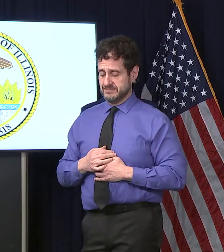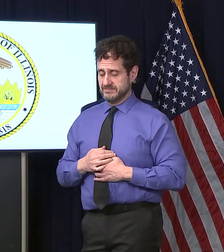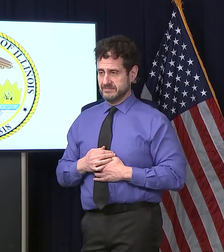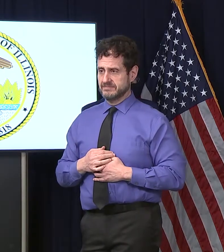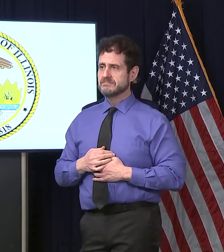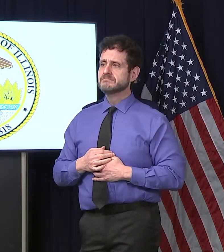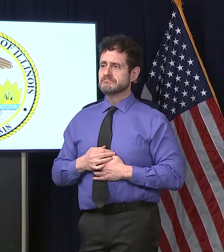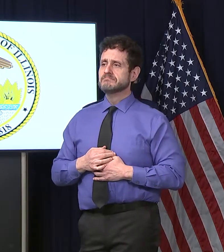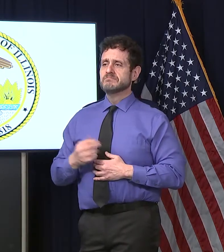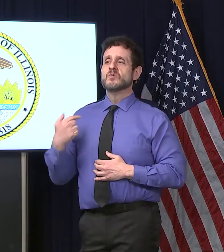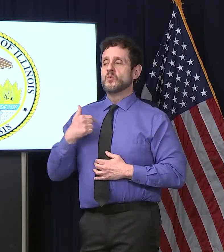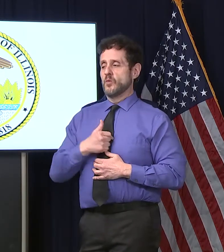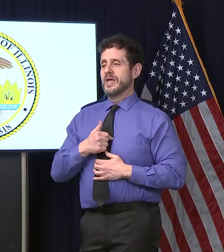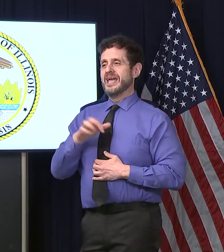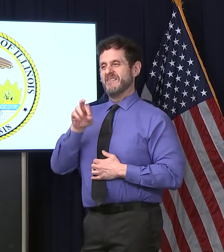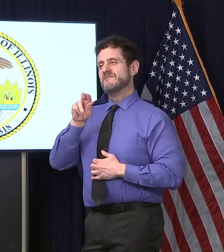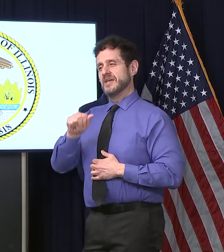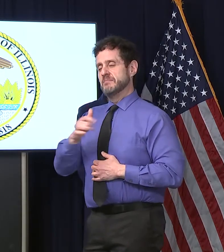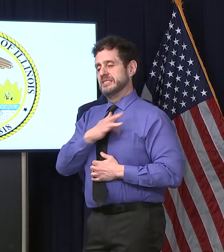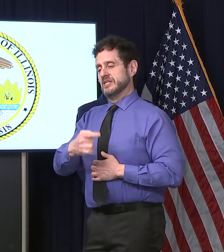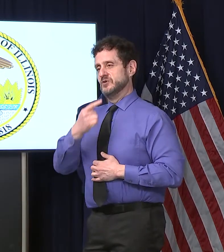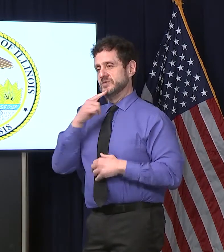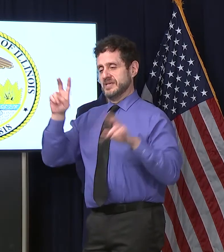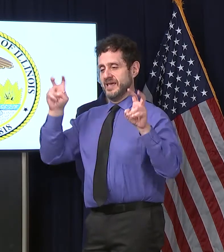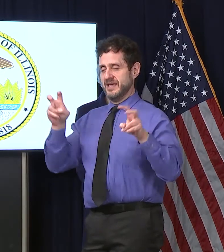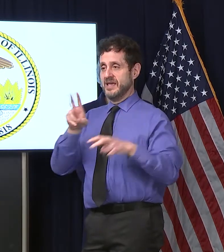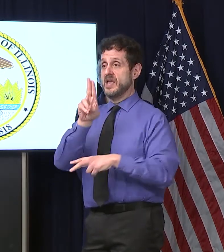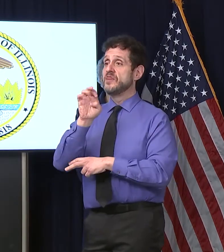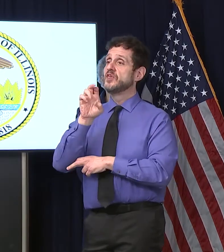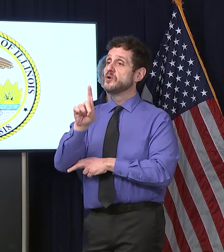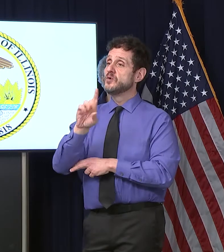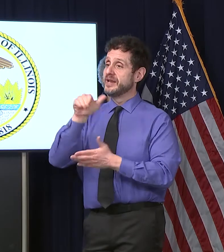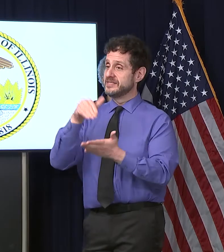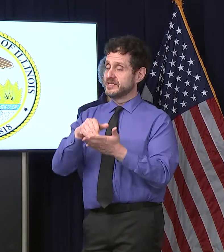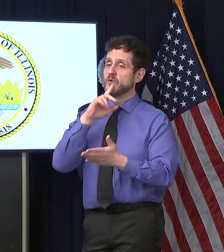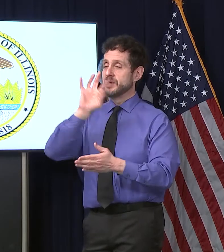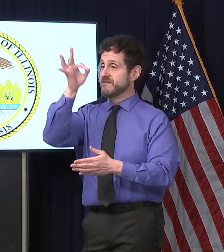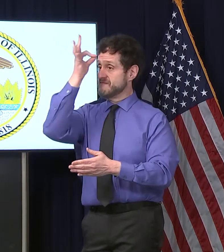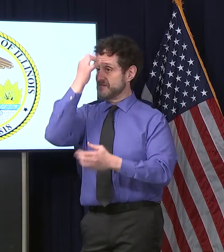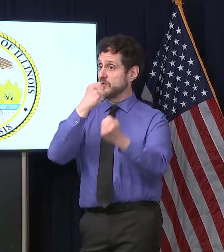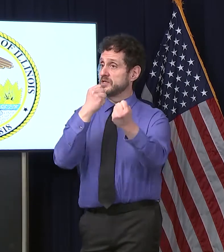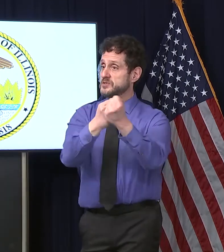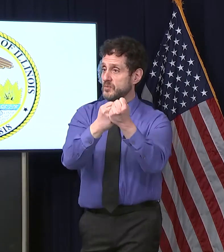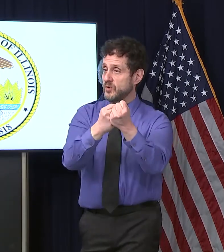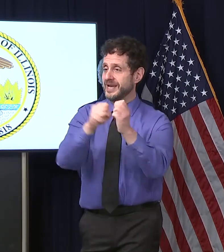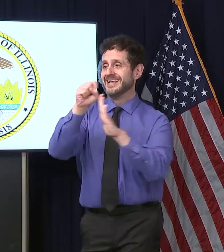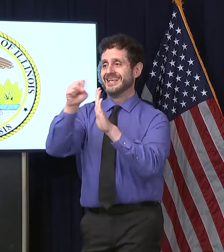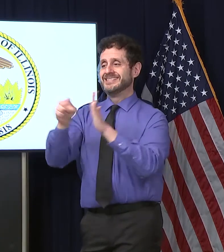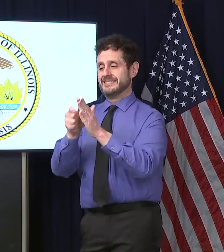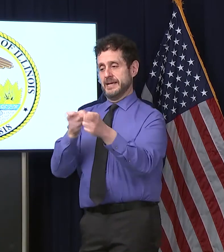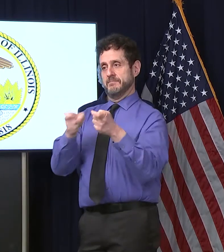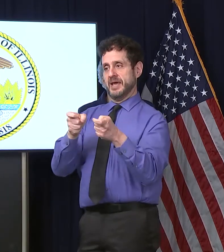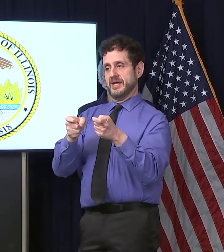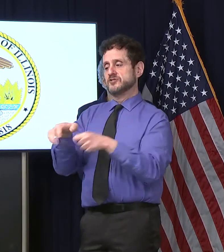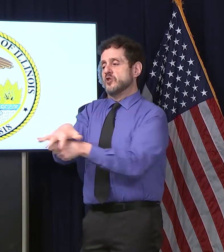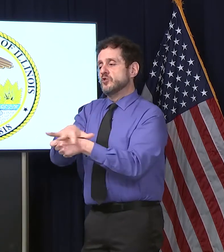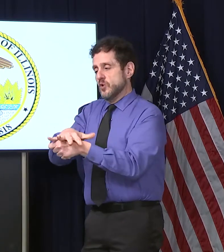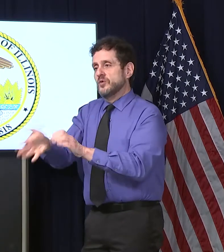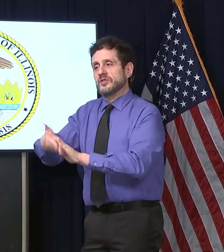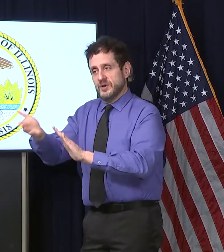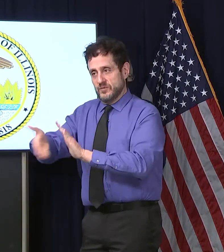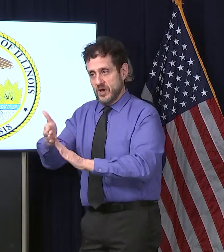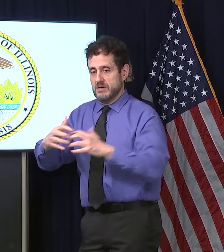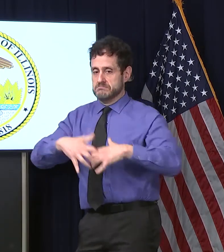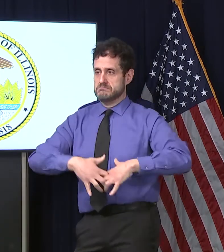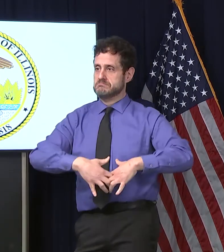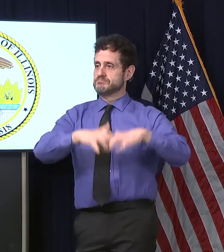caption that we say at FEMA: the United Center will be a federally supported, state-managed, and locally executed